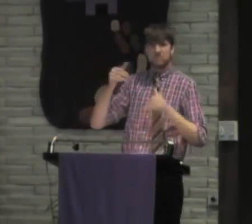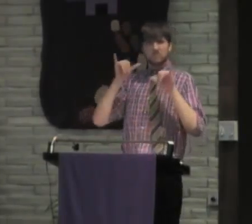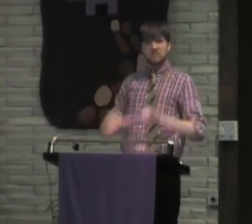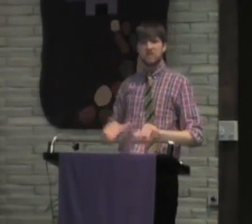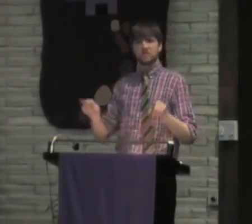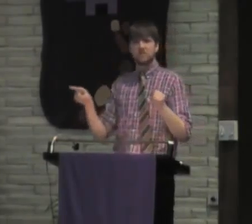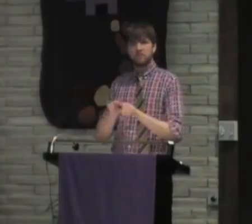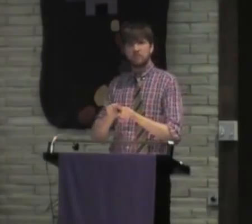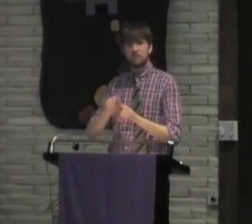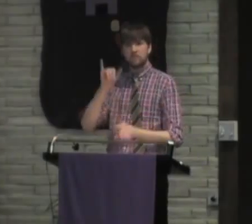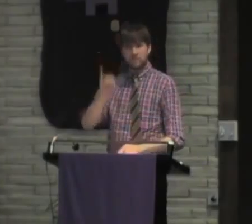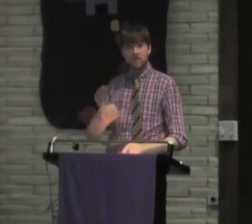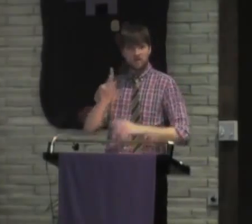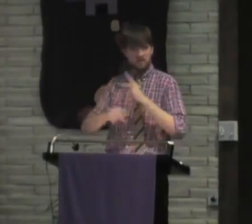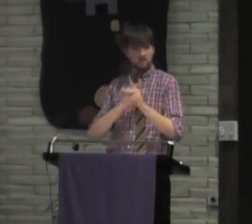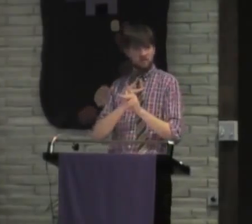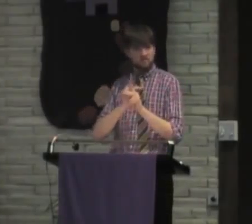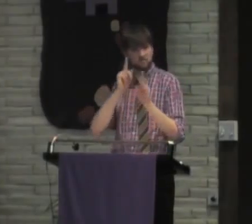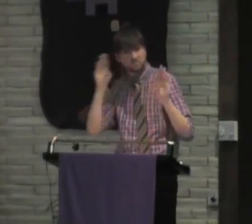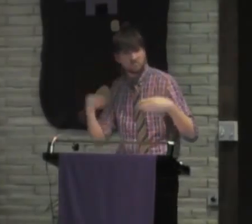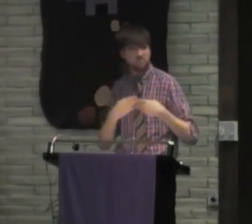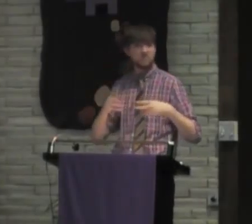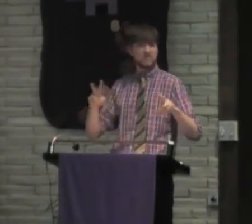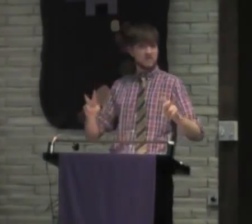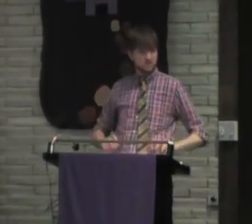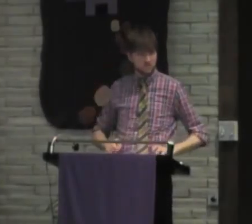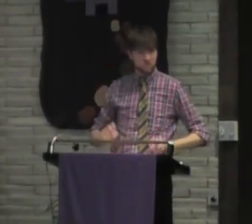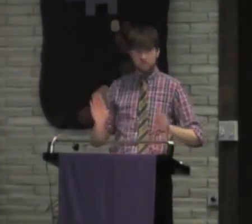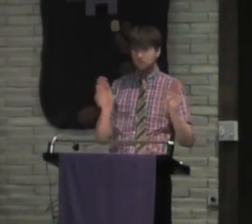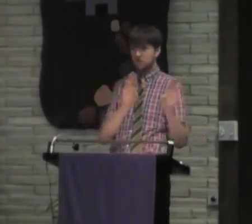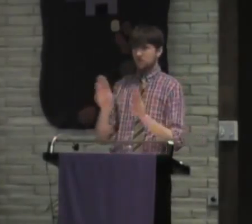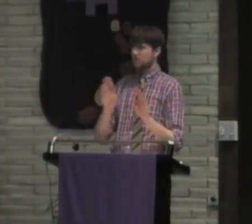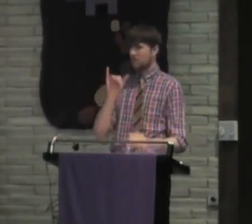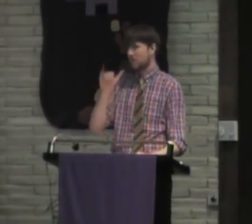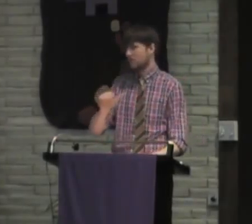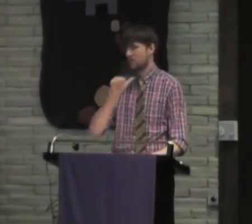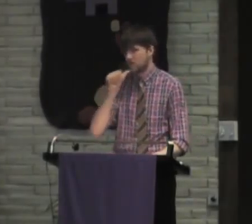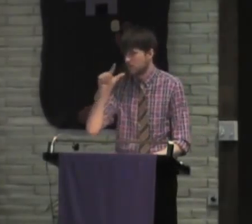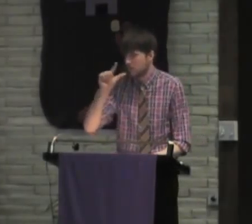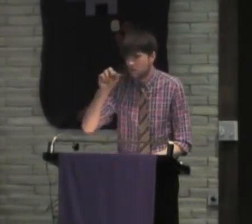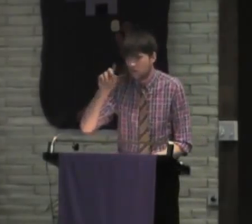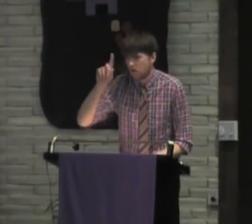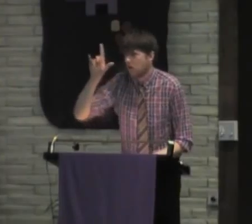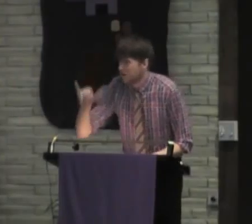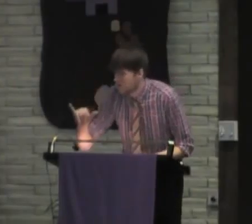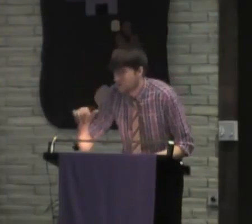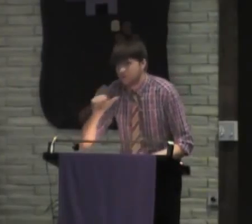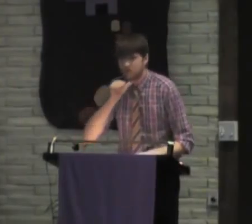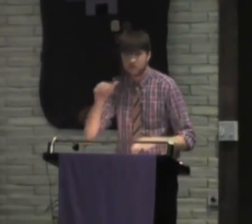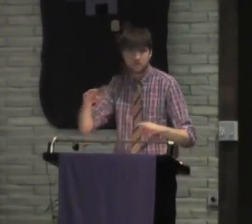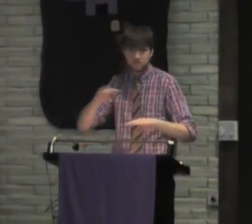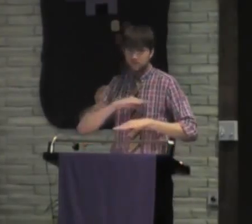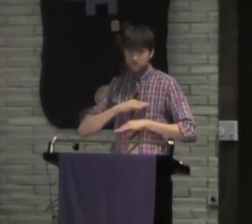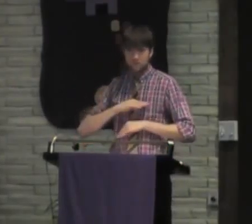If someone tries to help us change our lives, and we shoo them off because we're so focused on ourselves, that is not